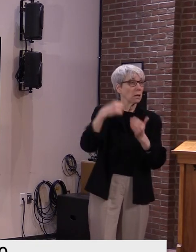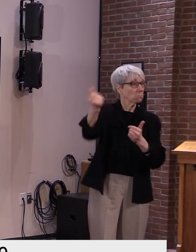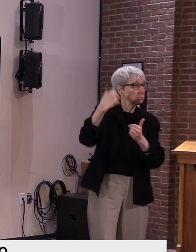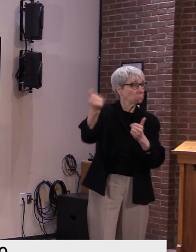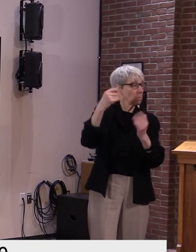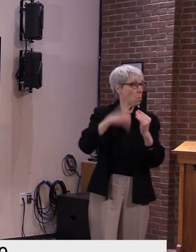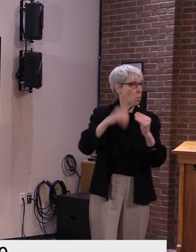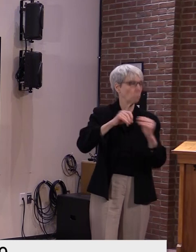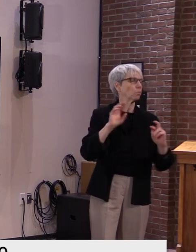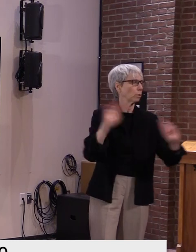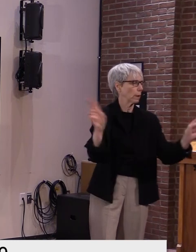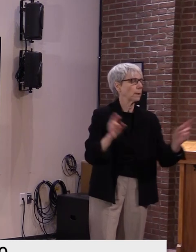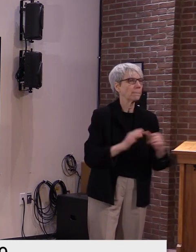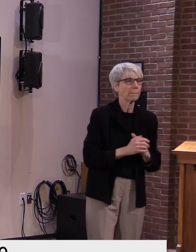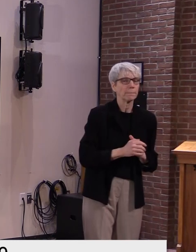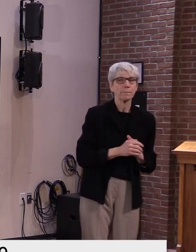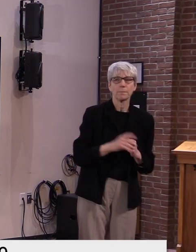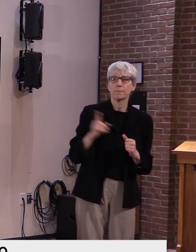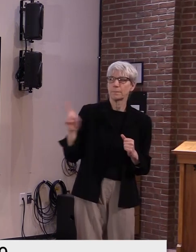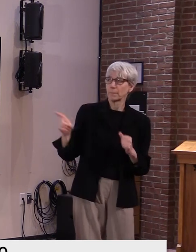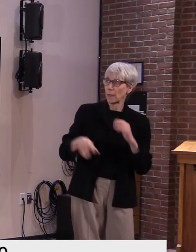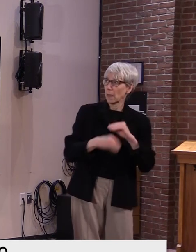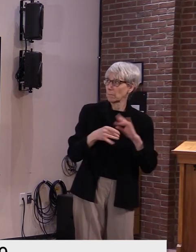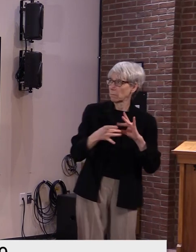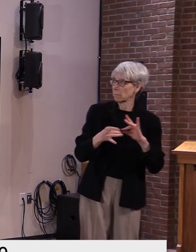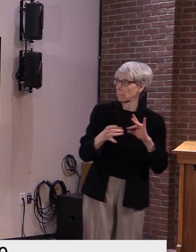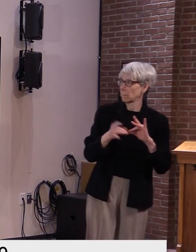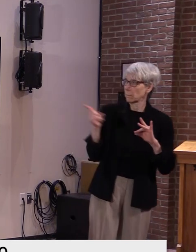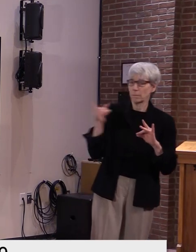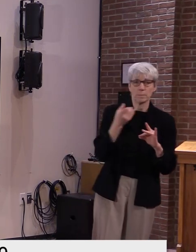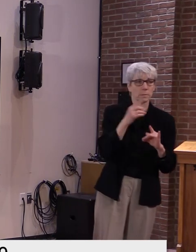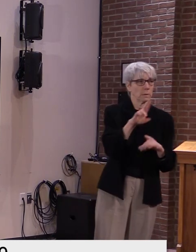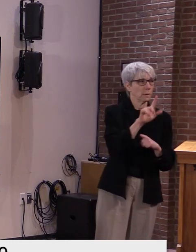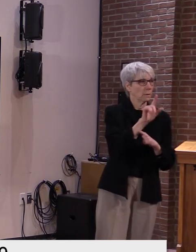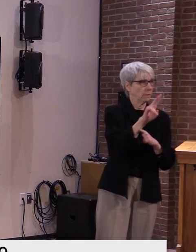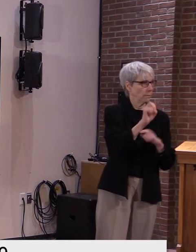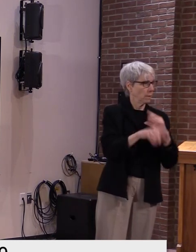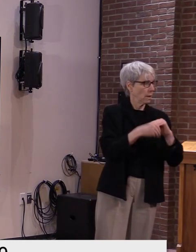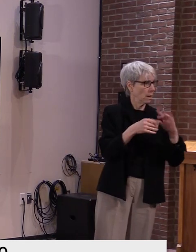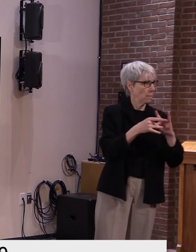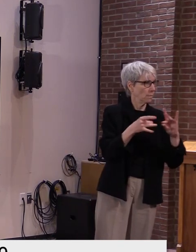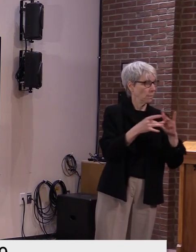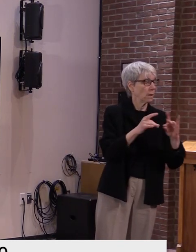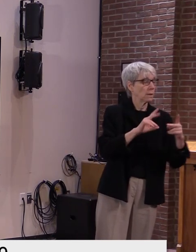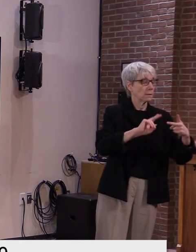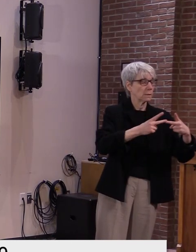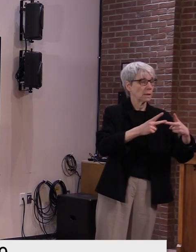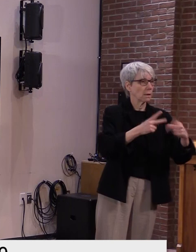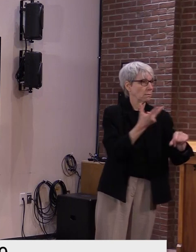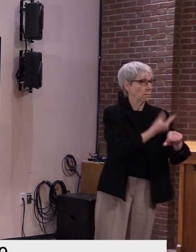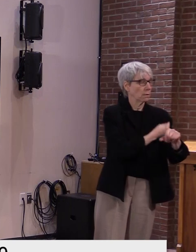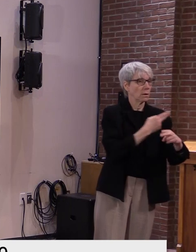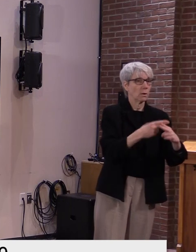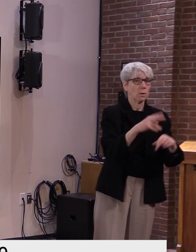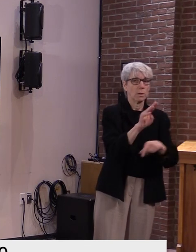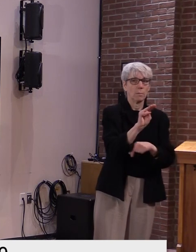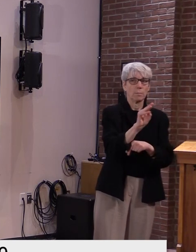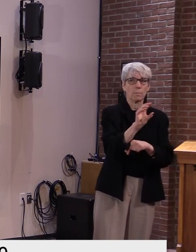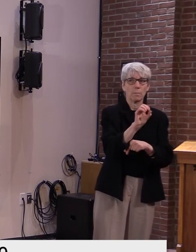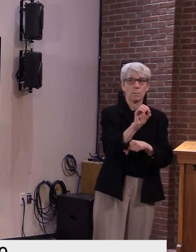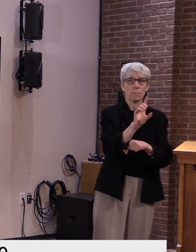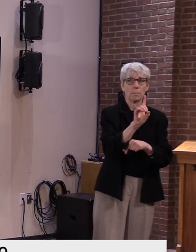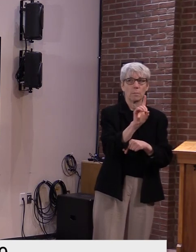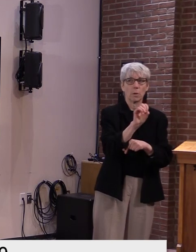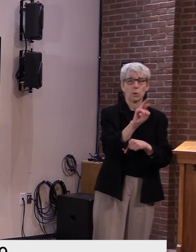I will add, and Dr. Levine maybe could speak to this further, but the Moderna vaccine isn't as low a temperature,